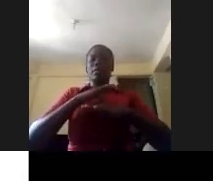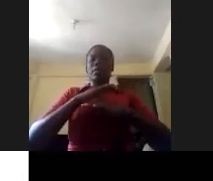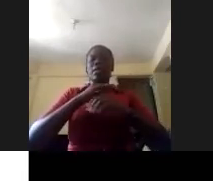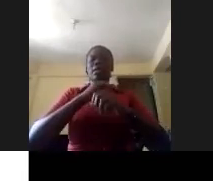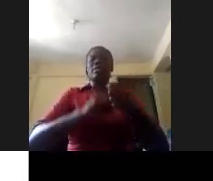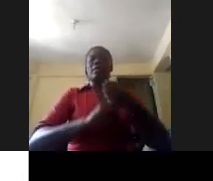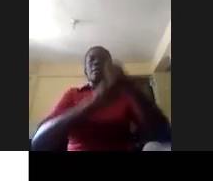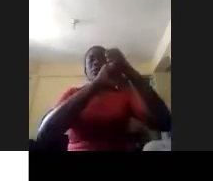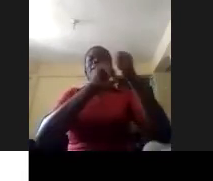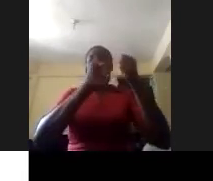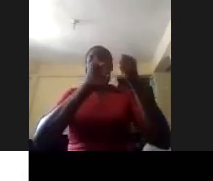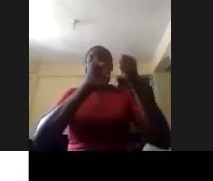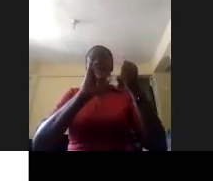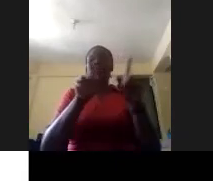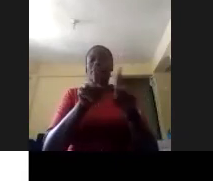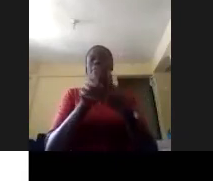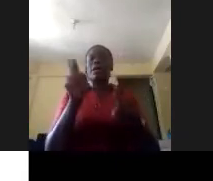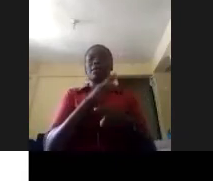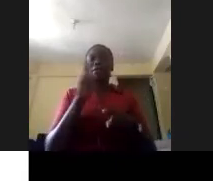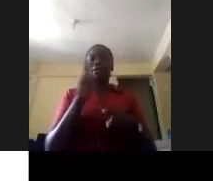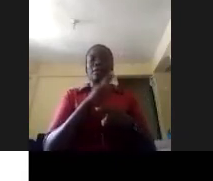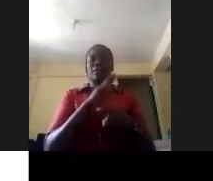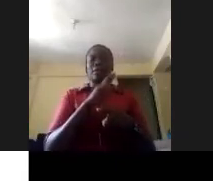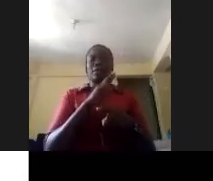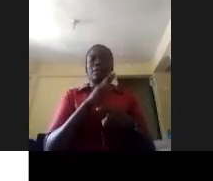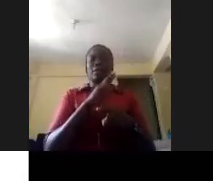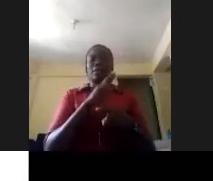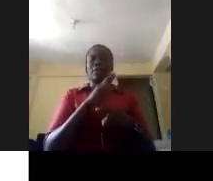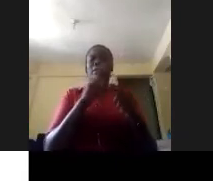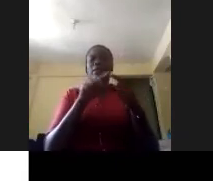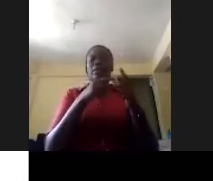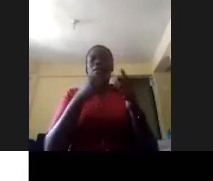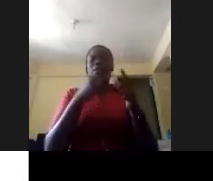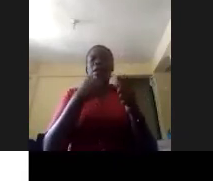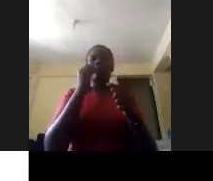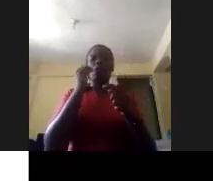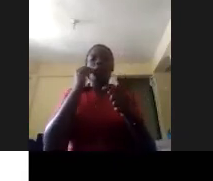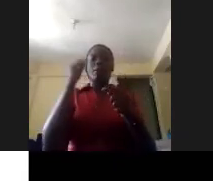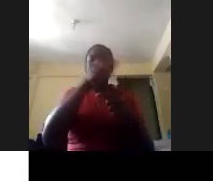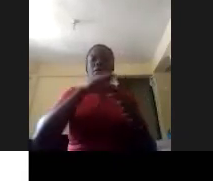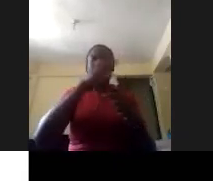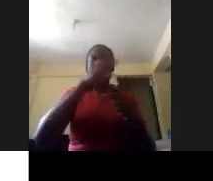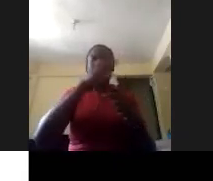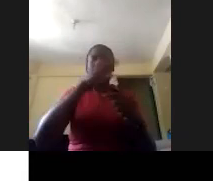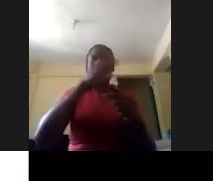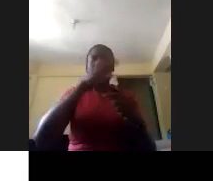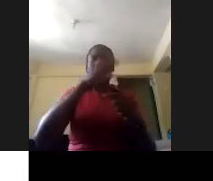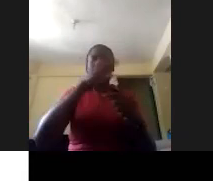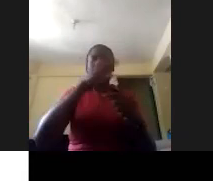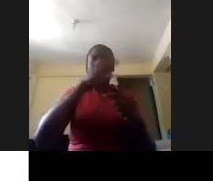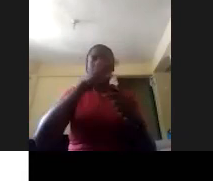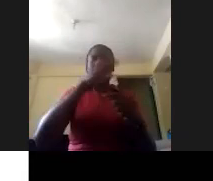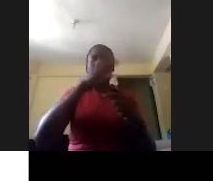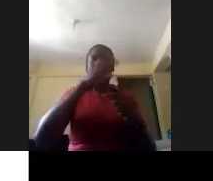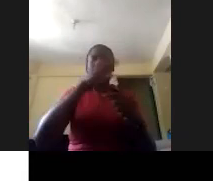flag. And adverse home environment, conflict, family conflicts. And if